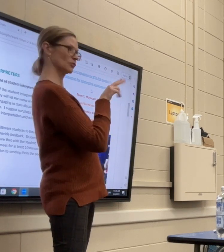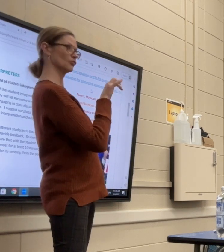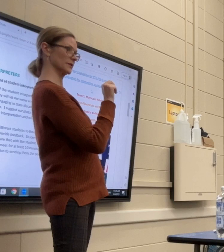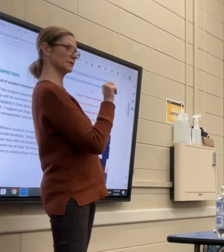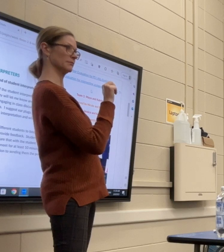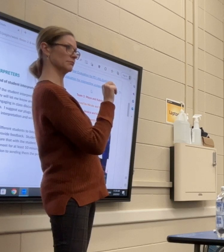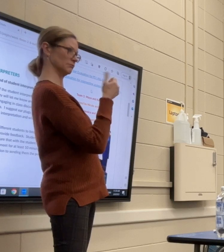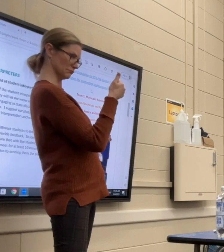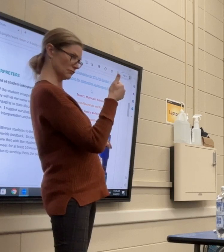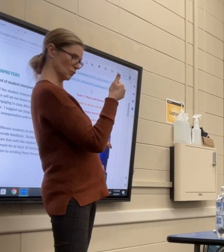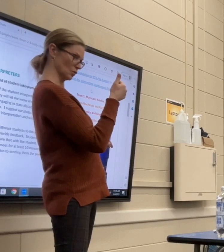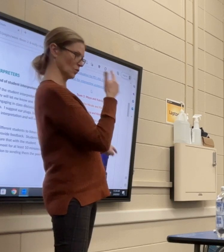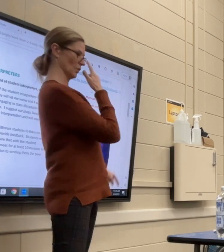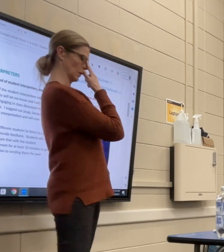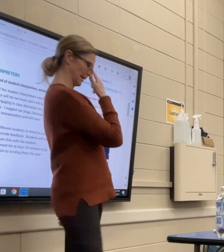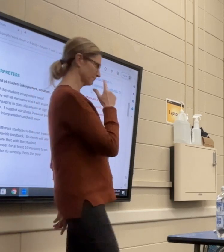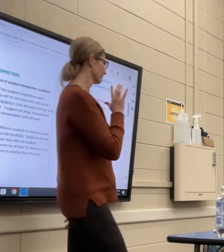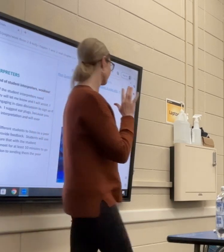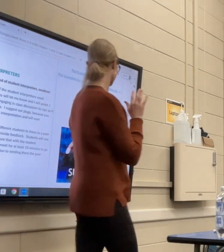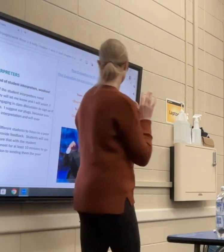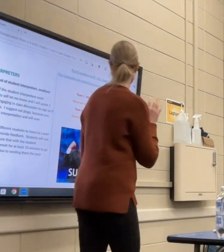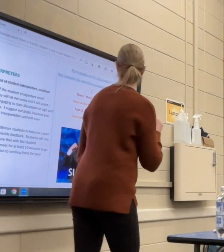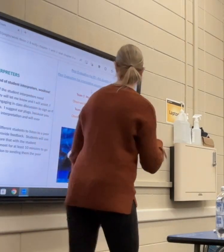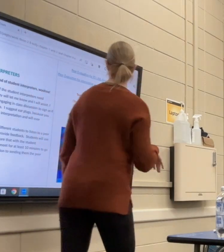today. All right.